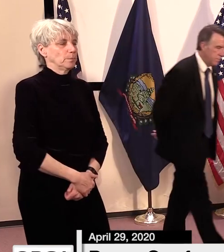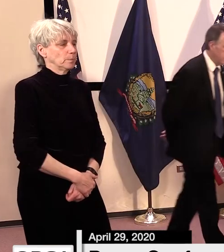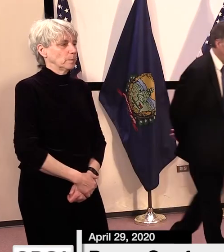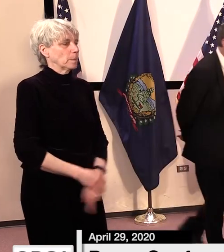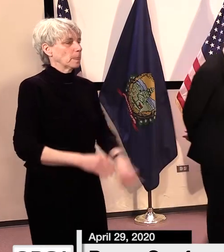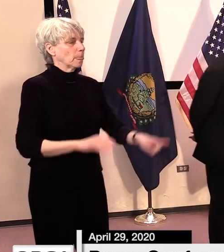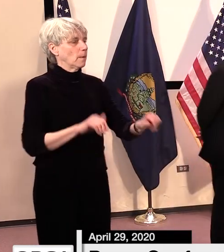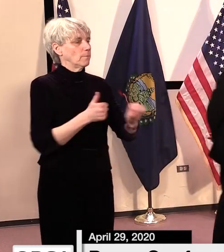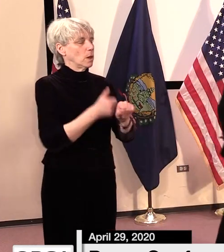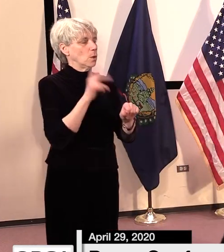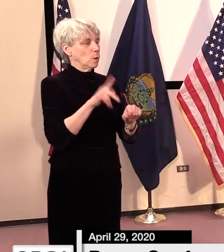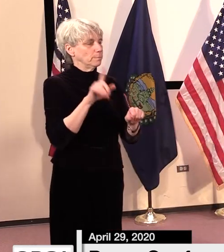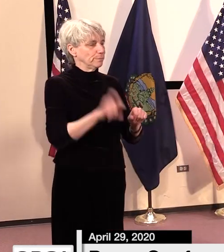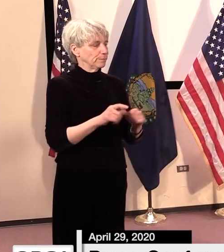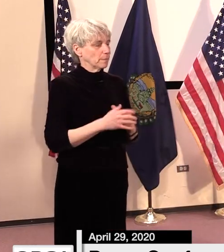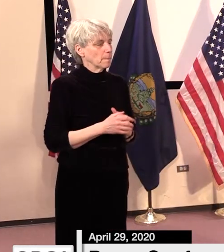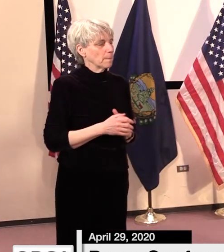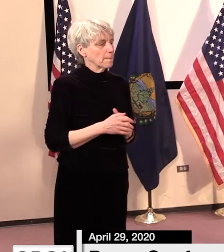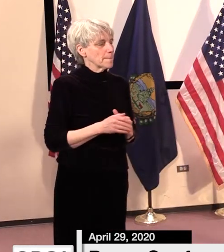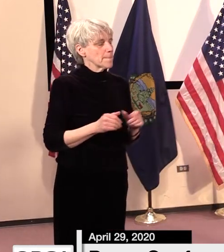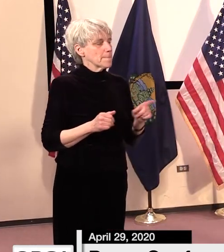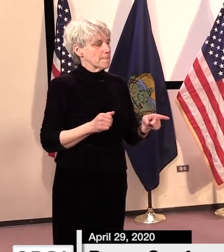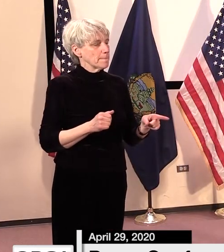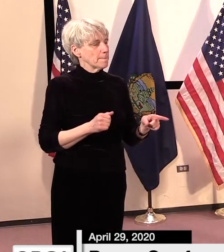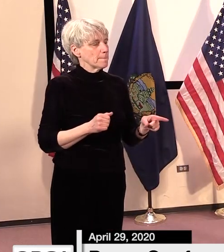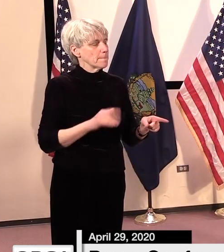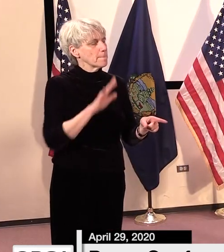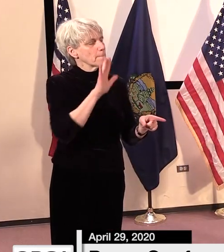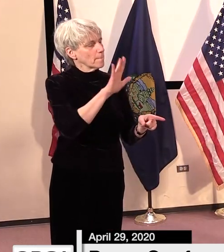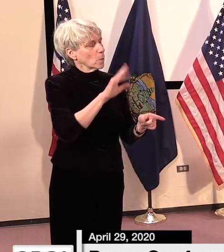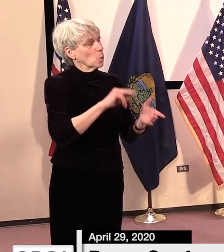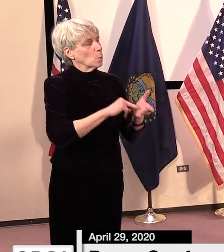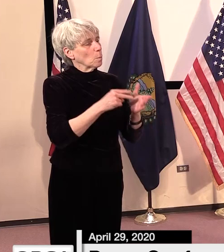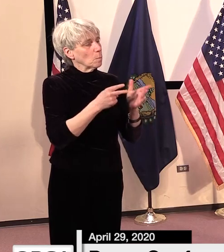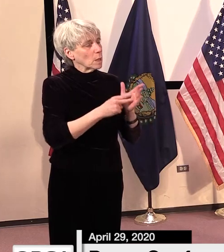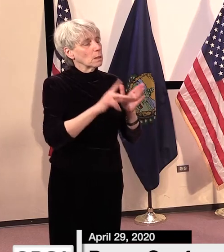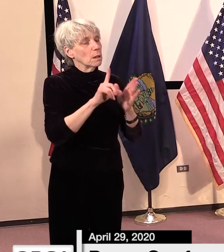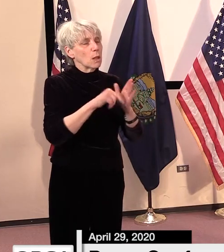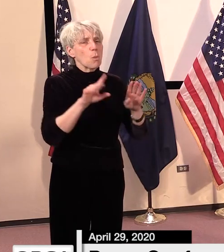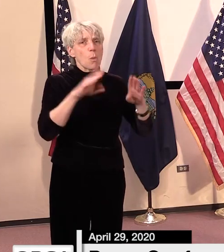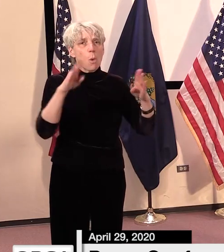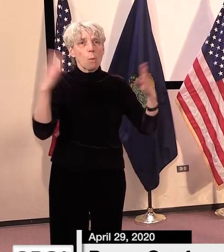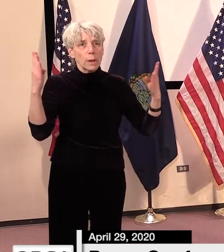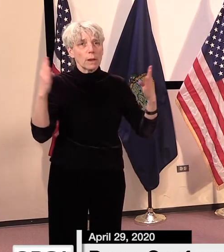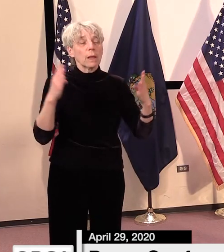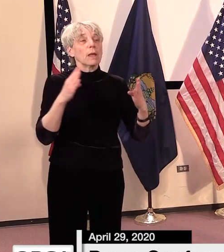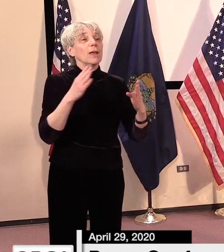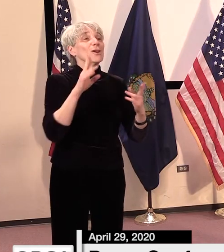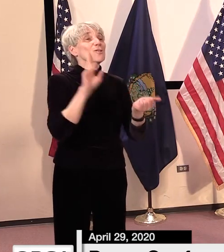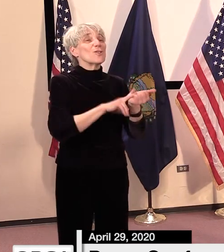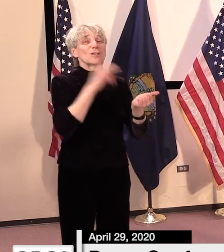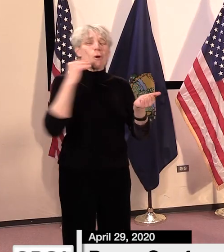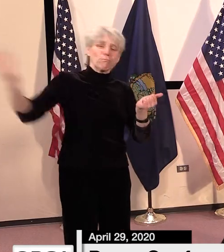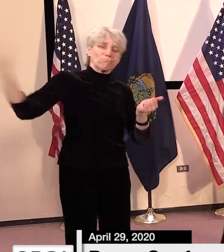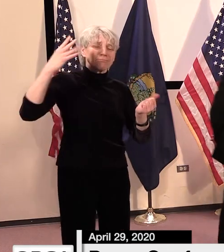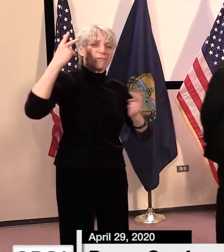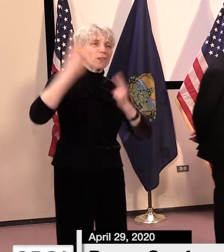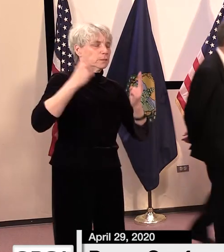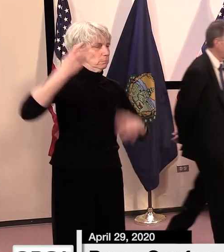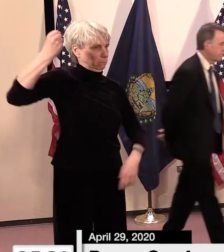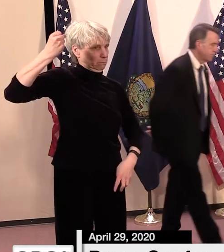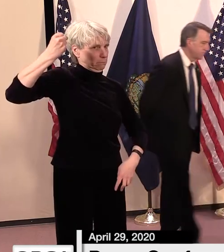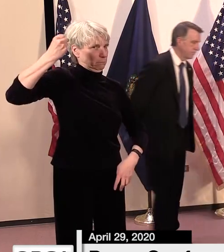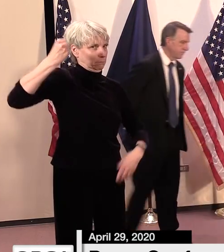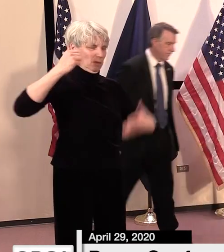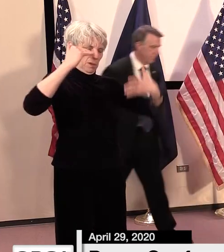safe to say that as reopening steps occur, that allowing visitation at nursing homes will be one of the last steps?